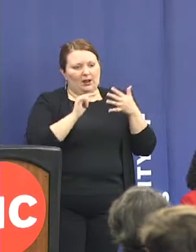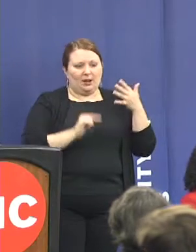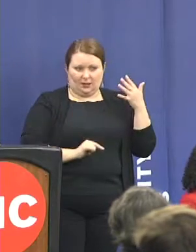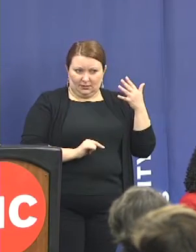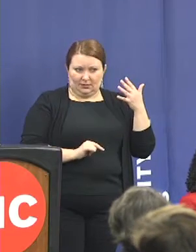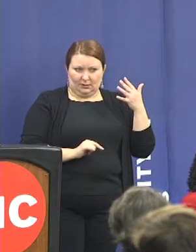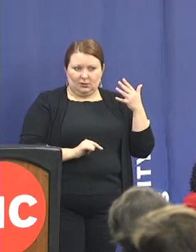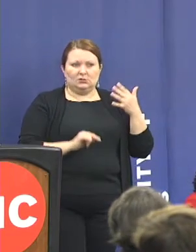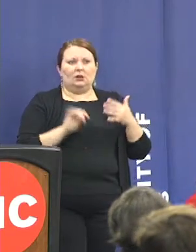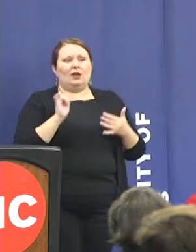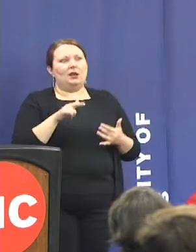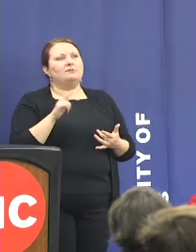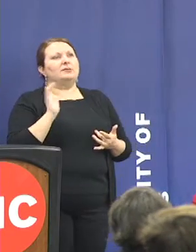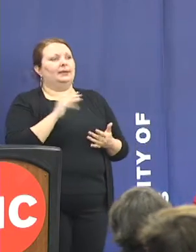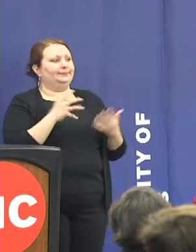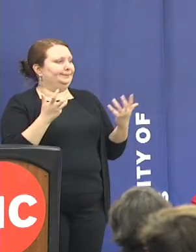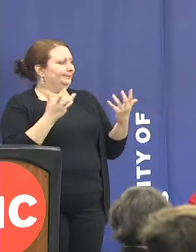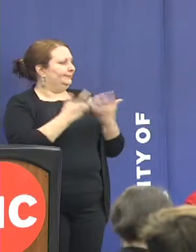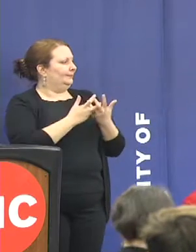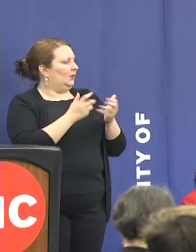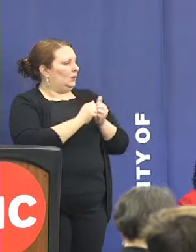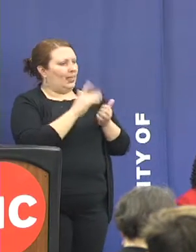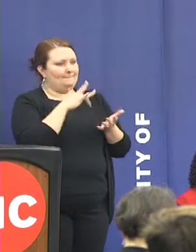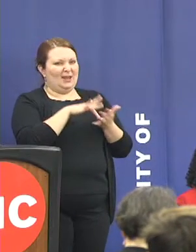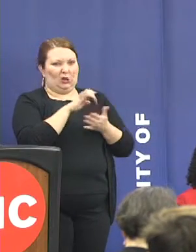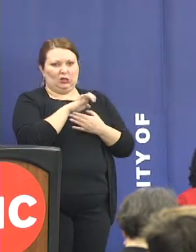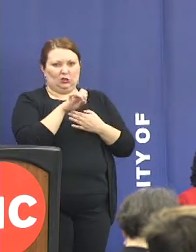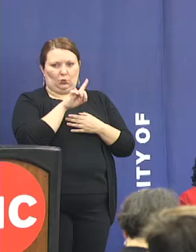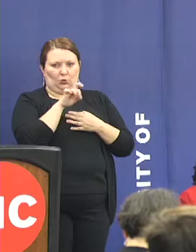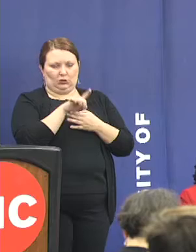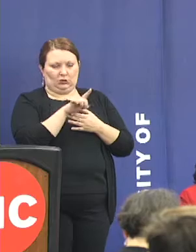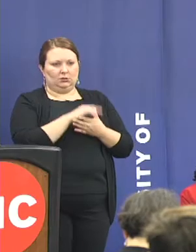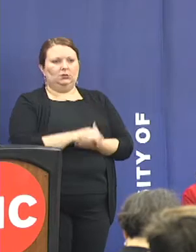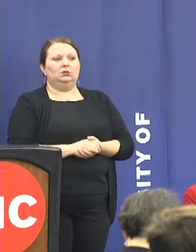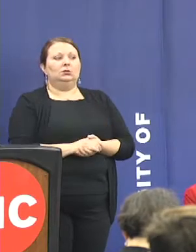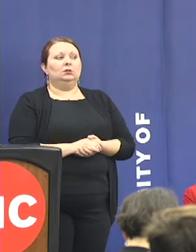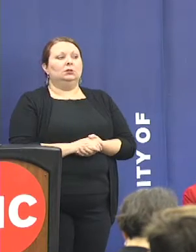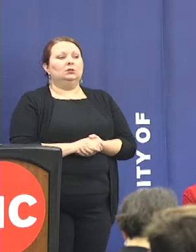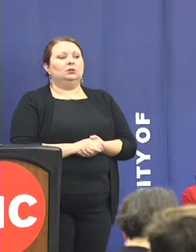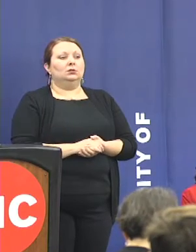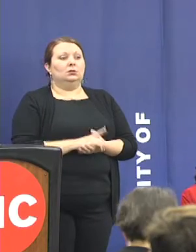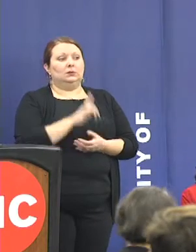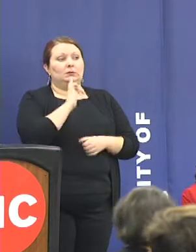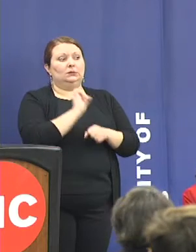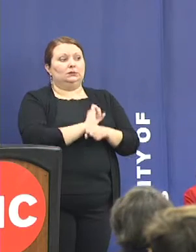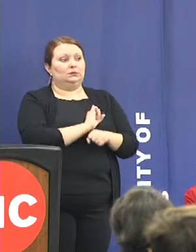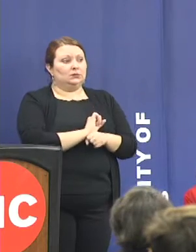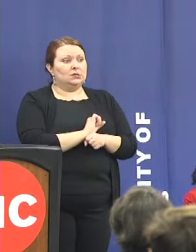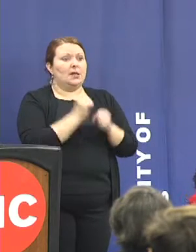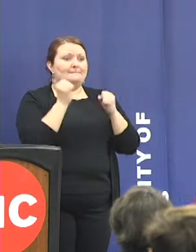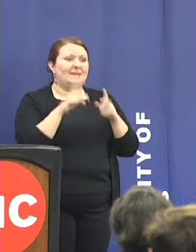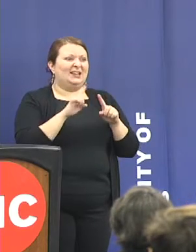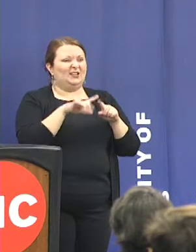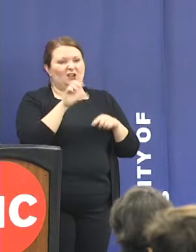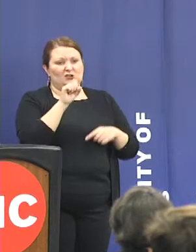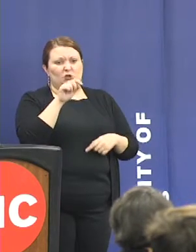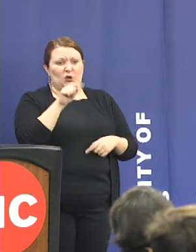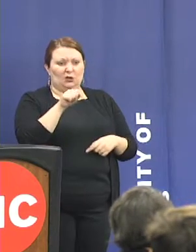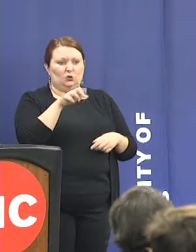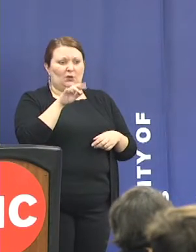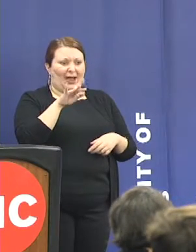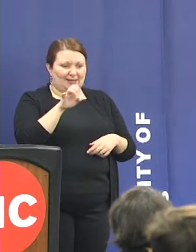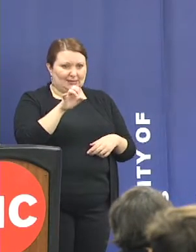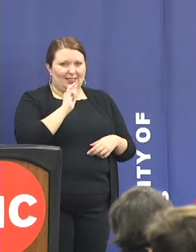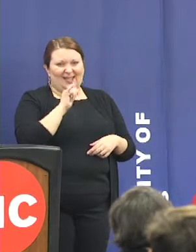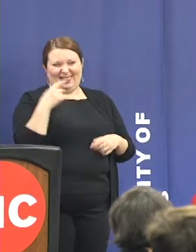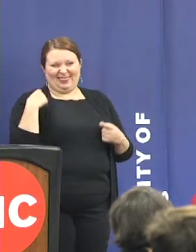So in a way, it kind of dovetails even with the Middle Eastern question, because the fact of the matter is, there's many street races in that category, kind